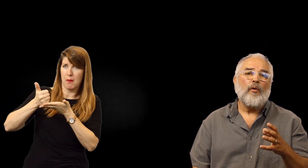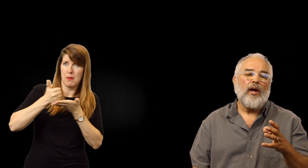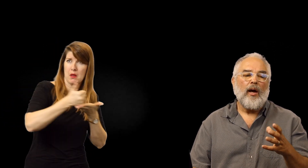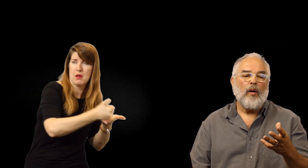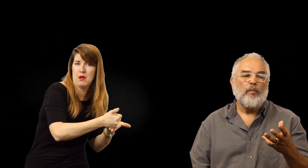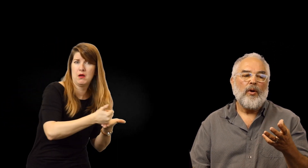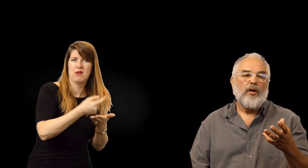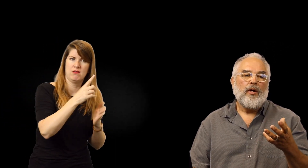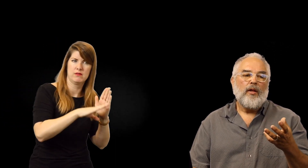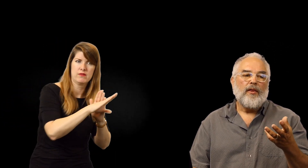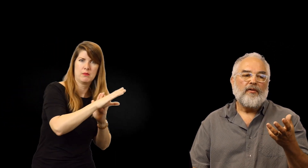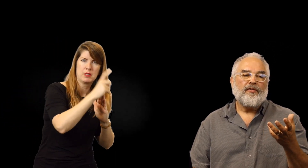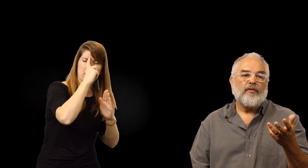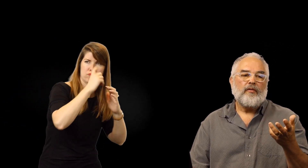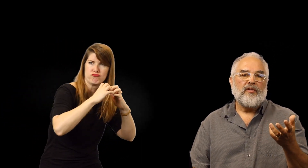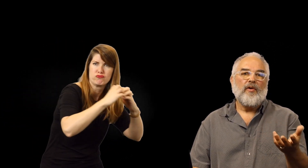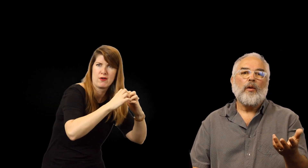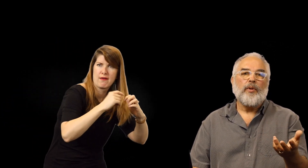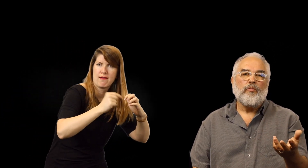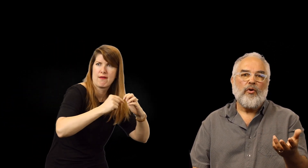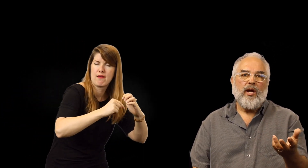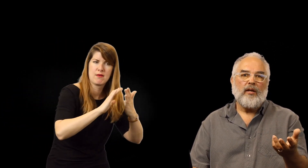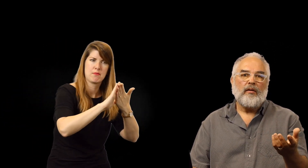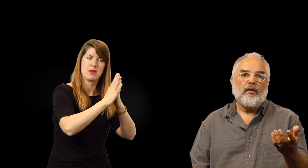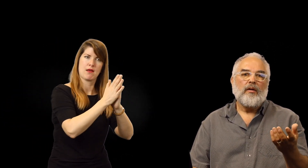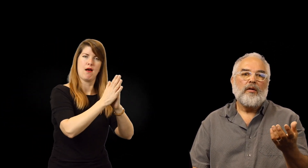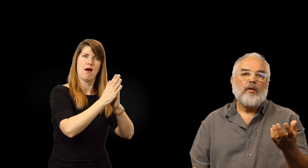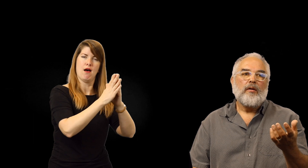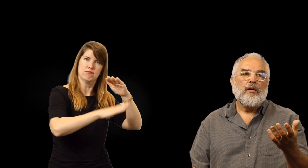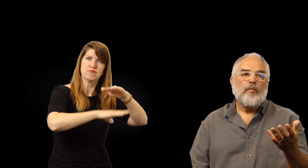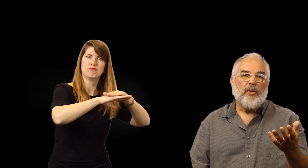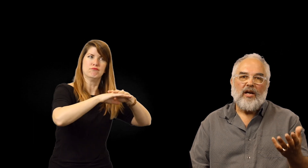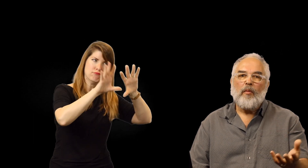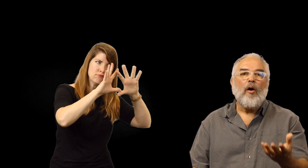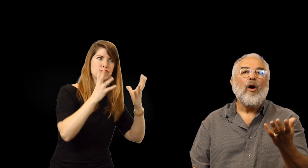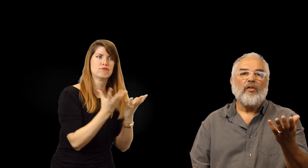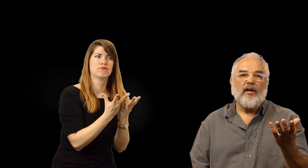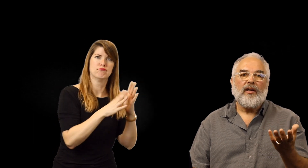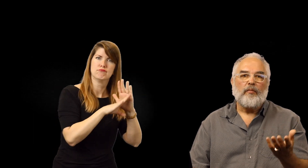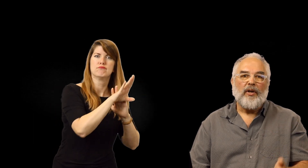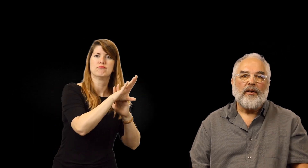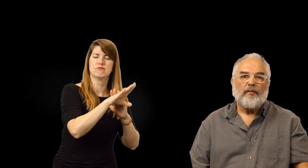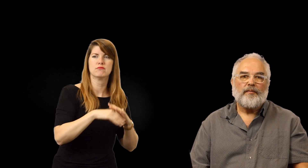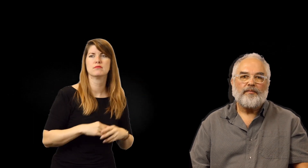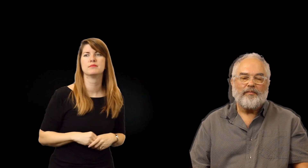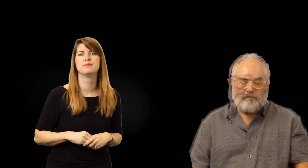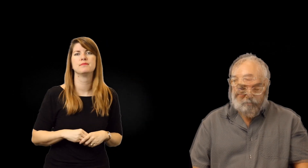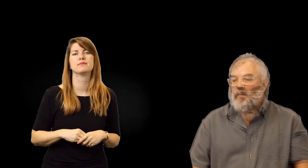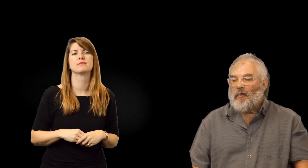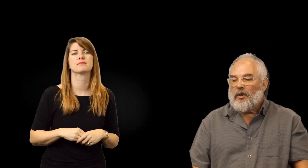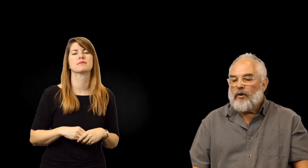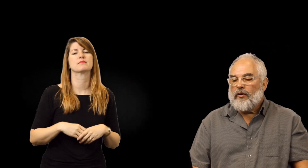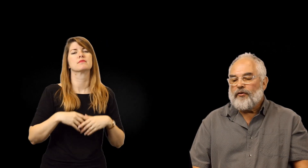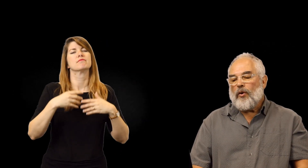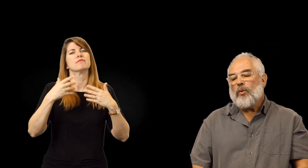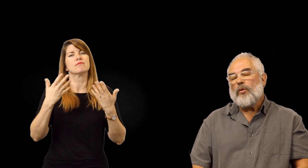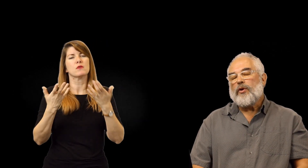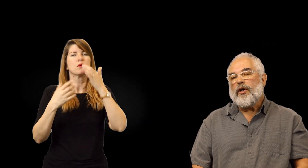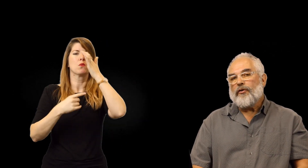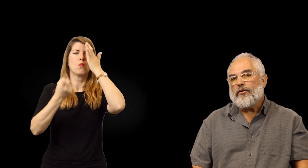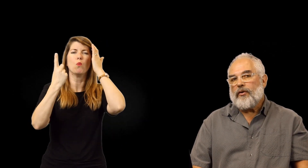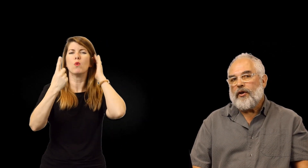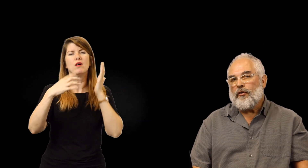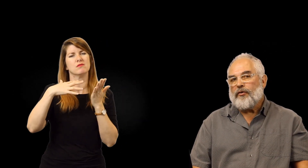know how to help this developing brain become all that it can be.